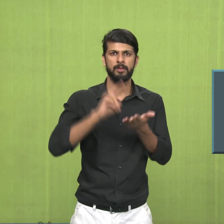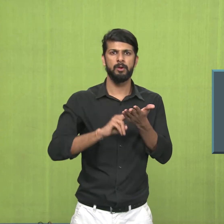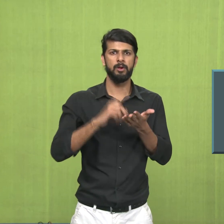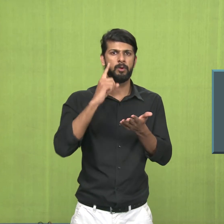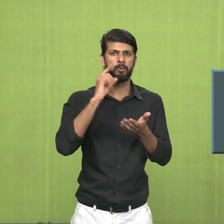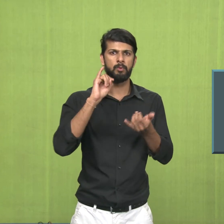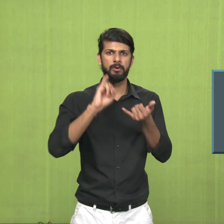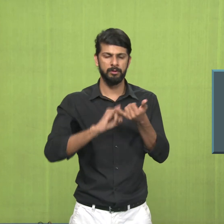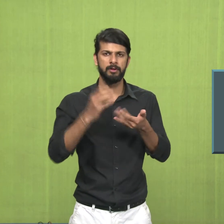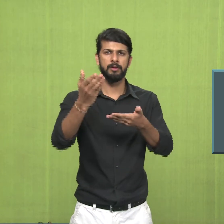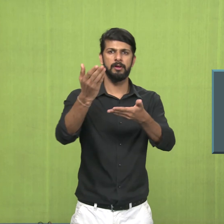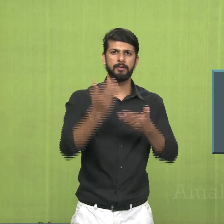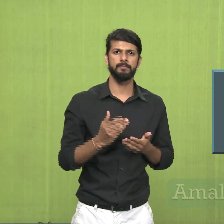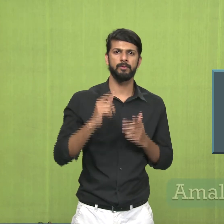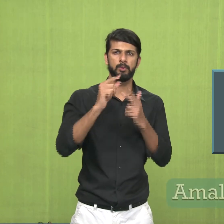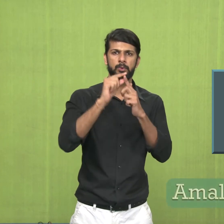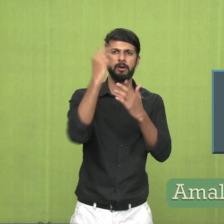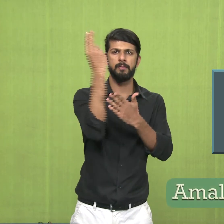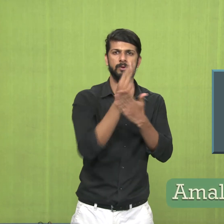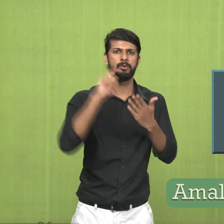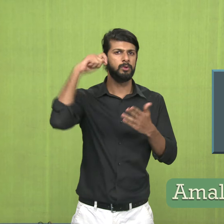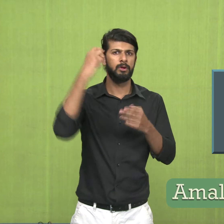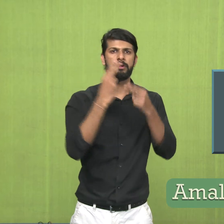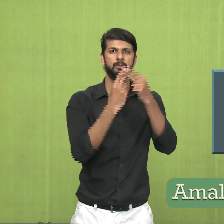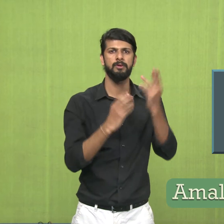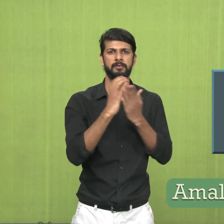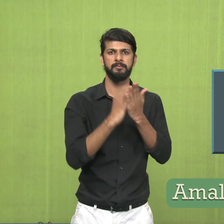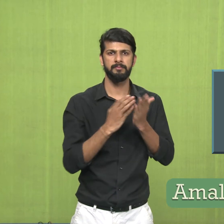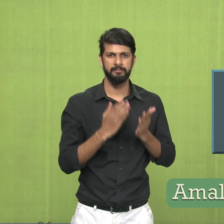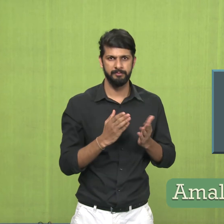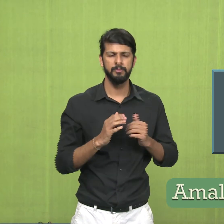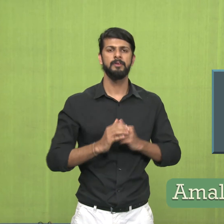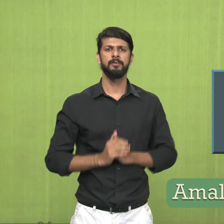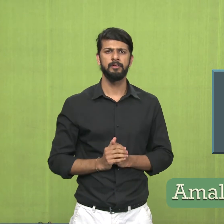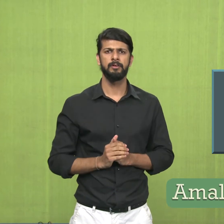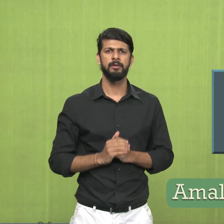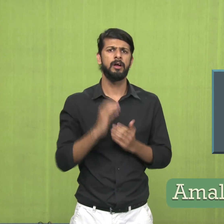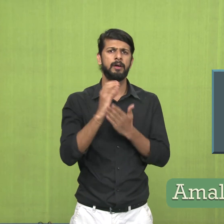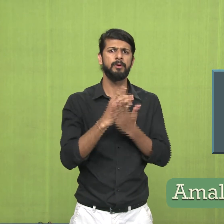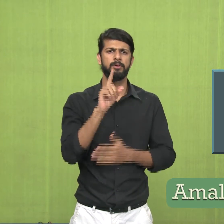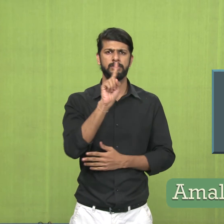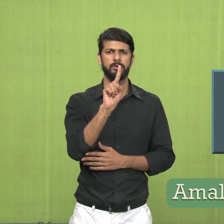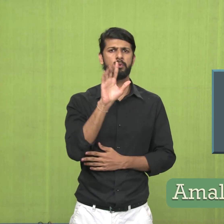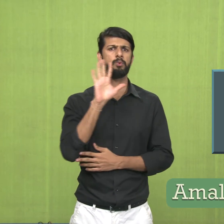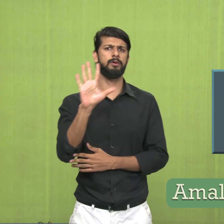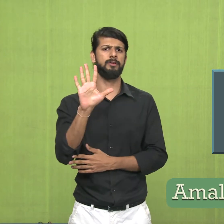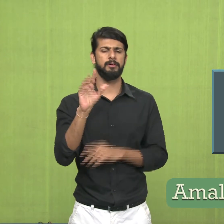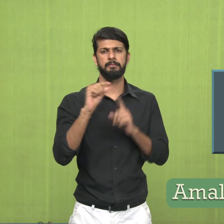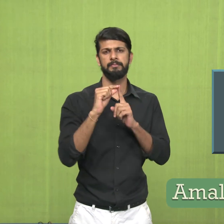Hello learners, NIOS welcomes you to painting subject video series. This is lesson number 15